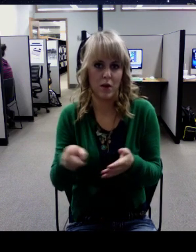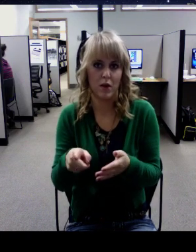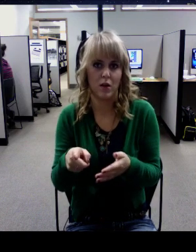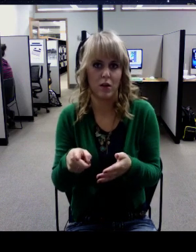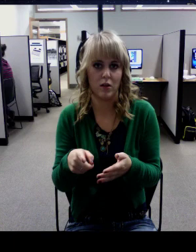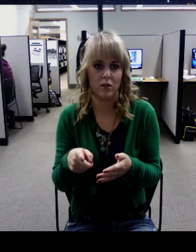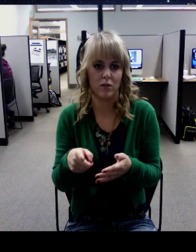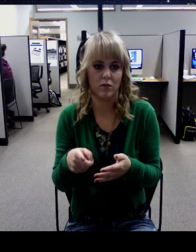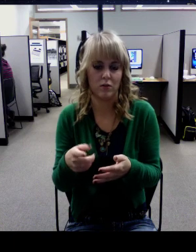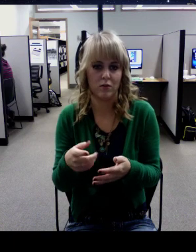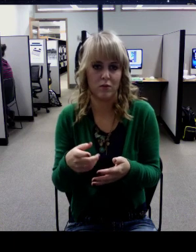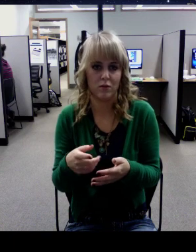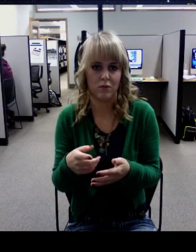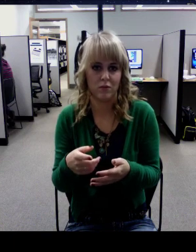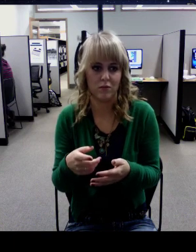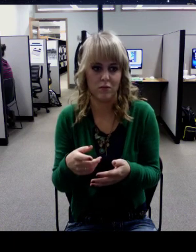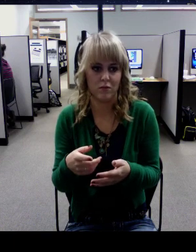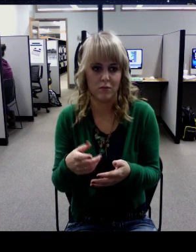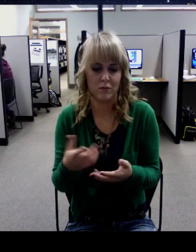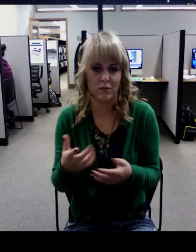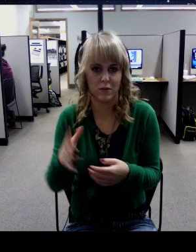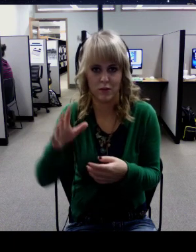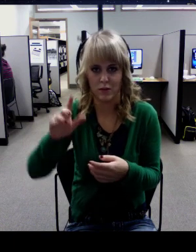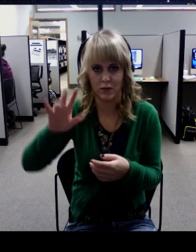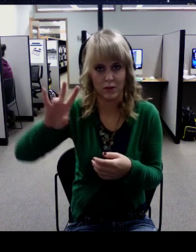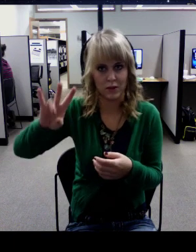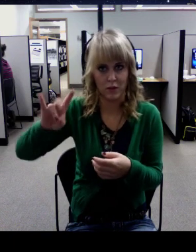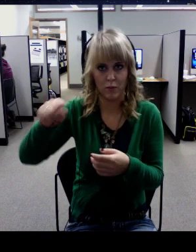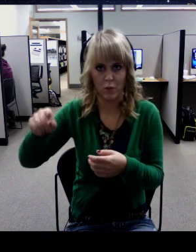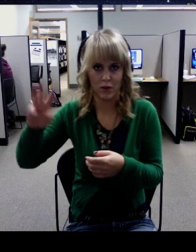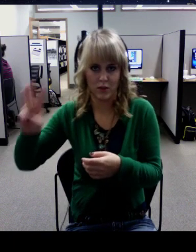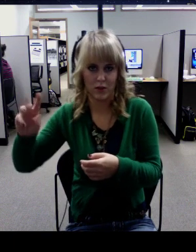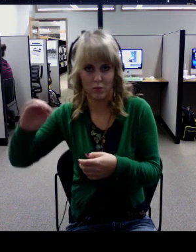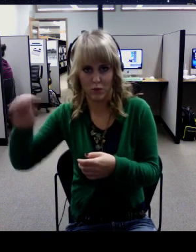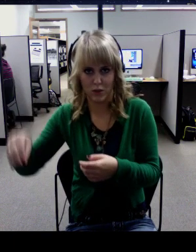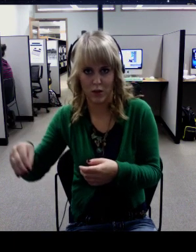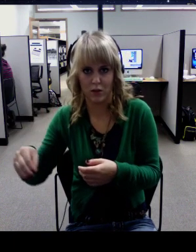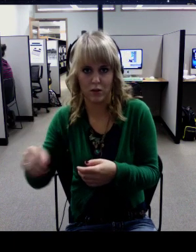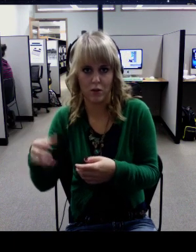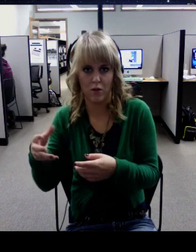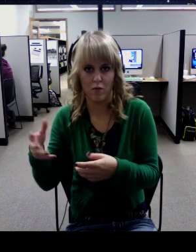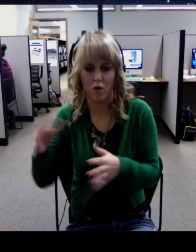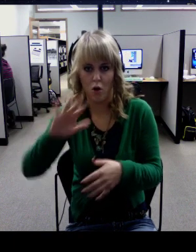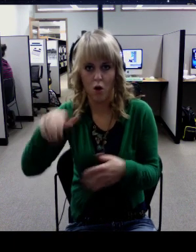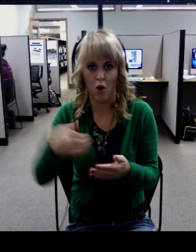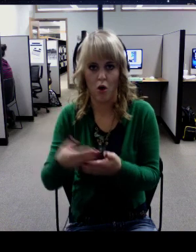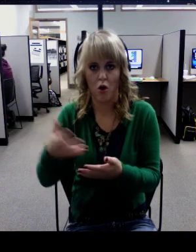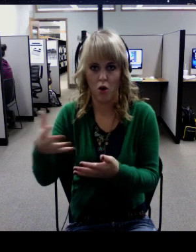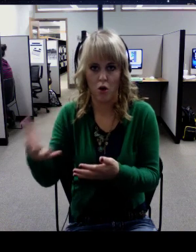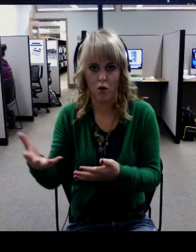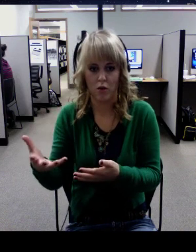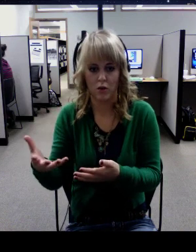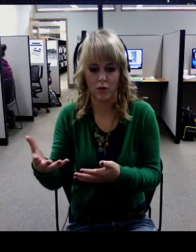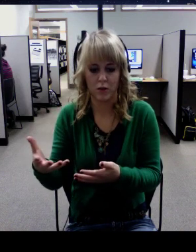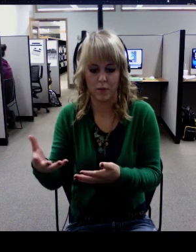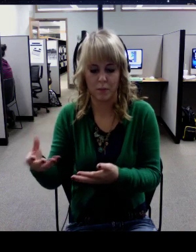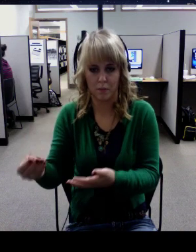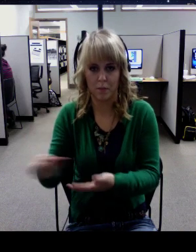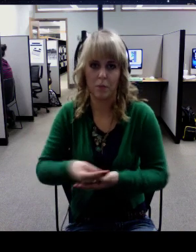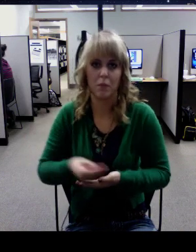7.65% of their income. Normally, if you were an employee, your employer would pay those taxes. So this is an additional tax